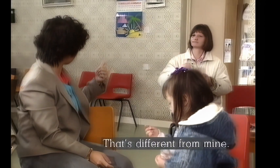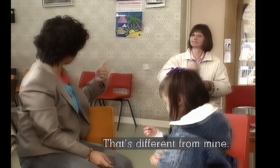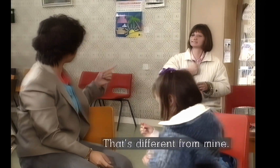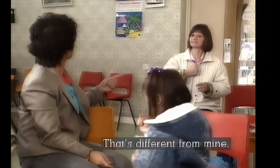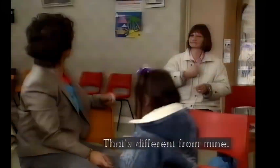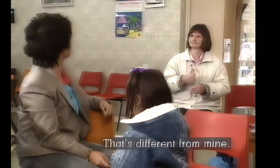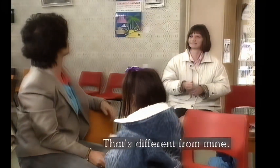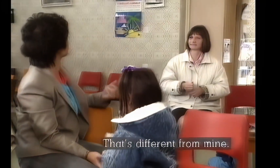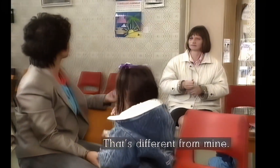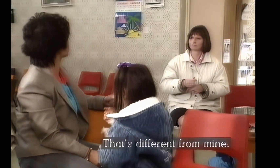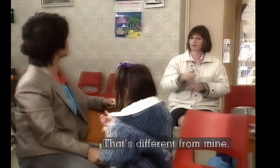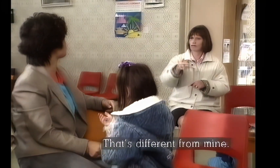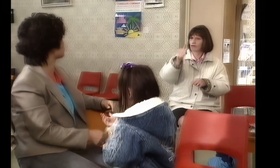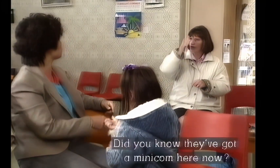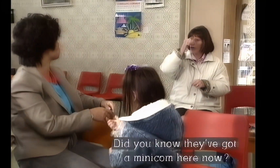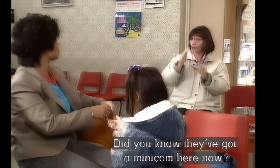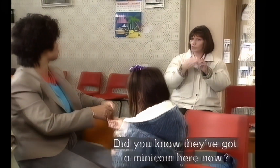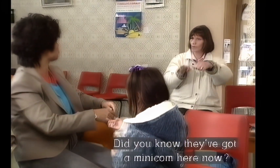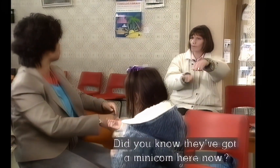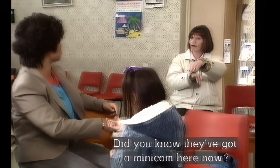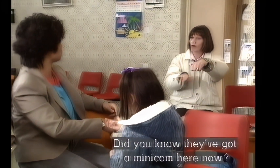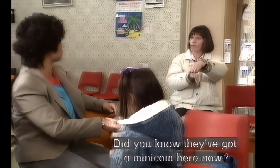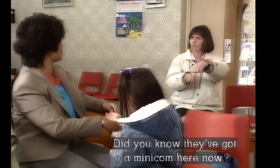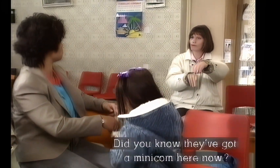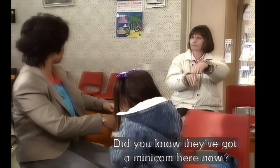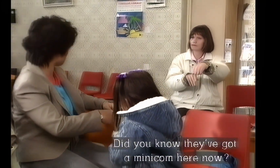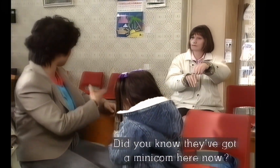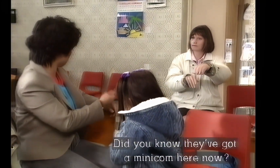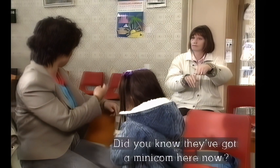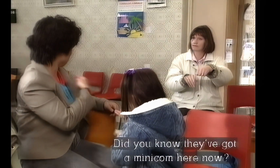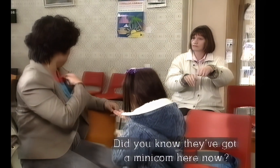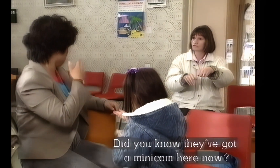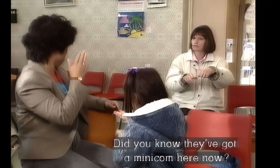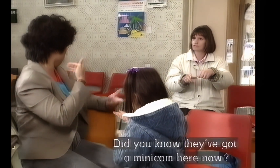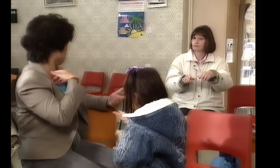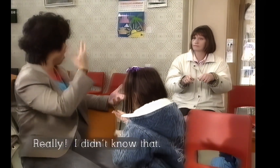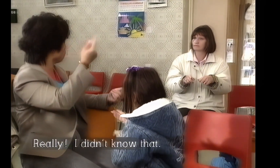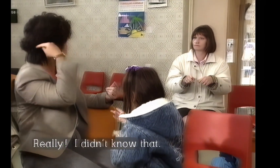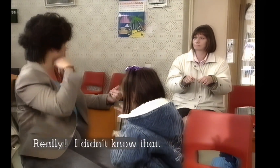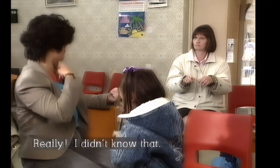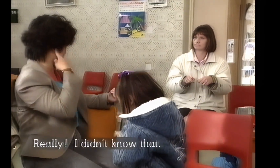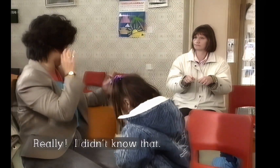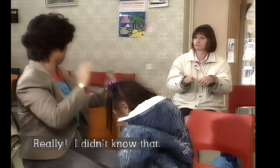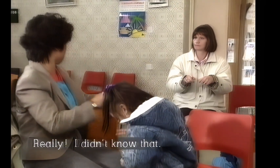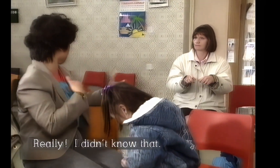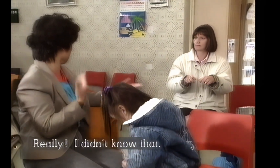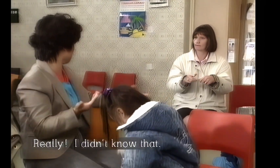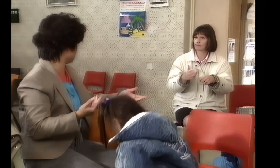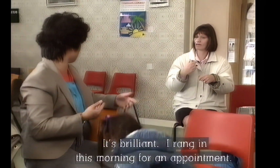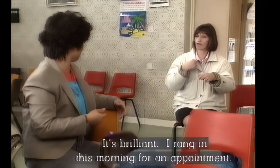Oh, it's different from mine. Do you know they've got a minicom here now? Really? I hadn't heard